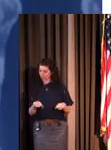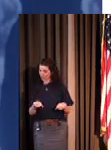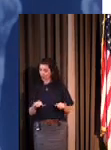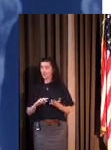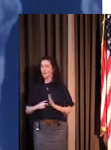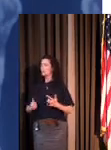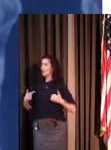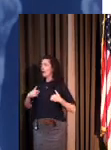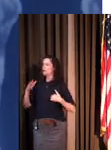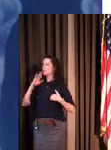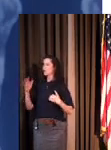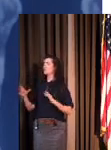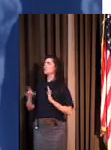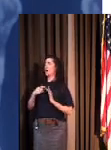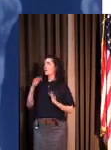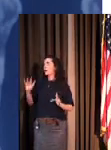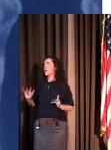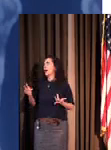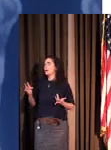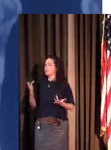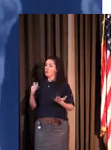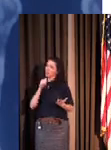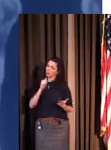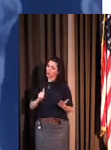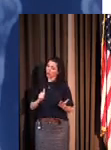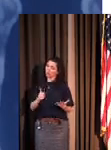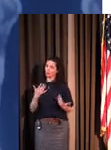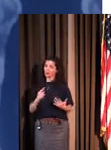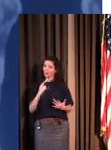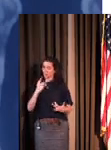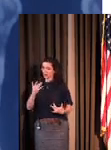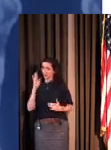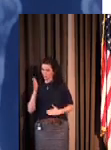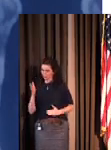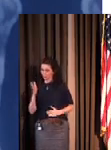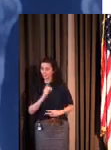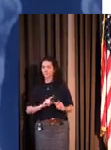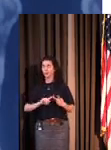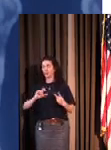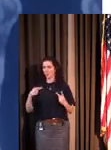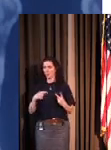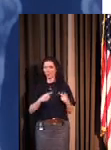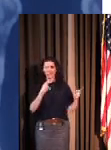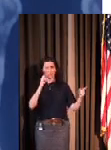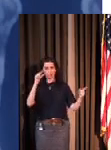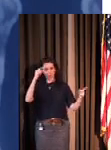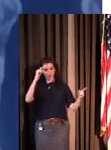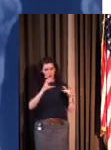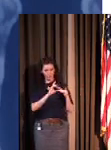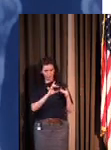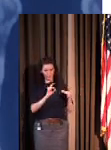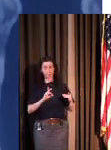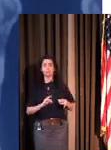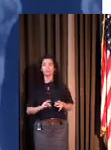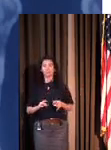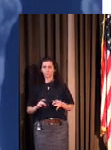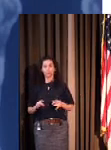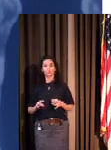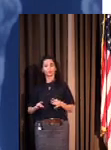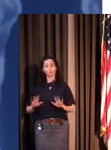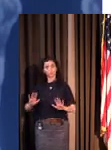have mild as opposed to severe illness. And the other big caveat, as the governor mentioned, is when you factor this